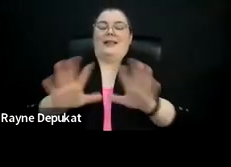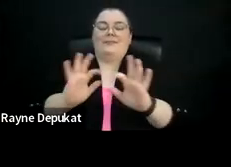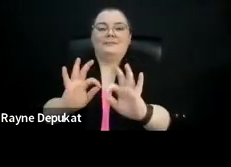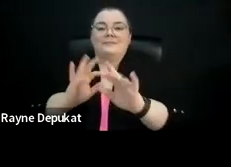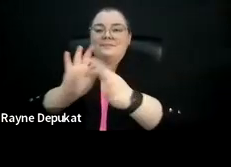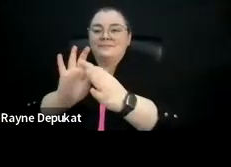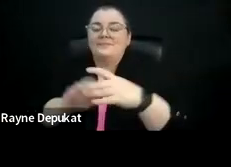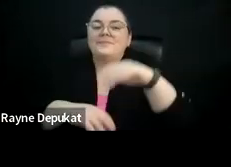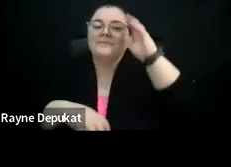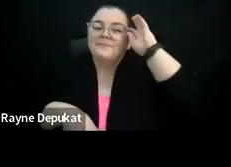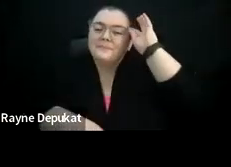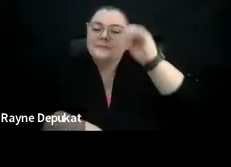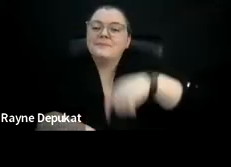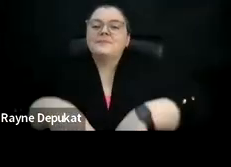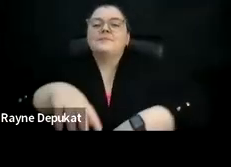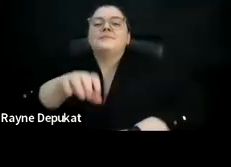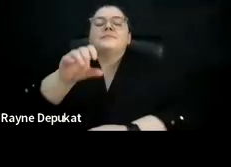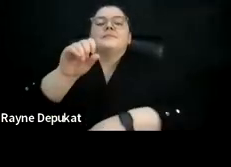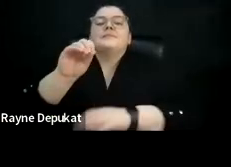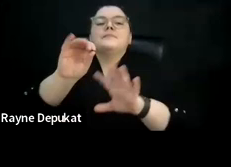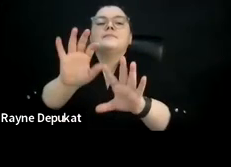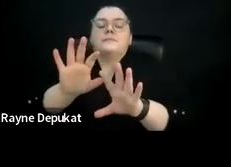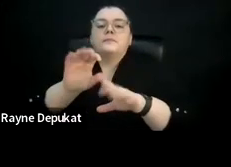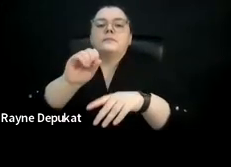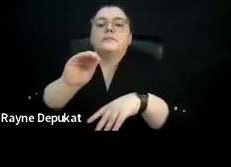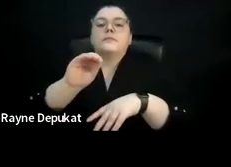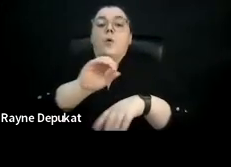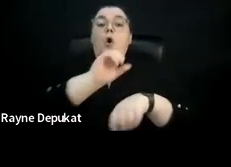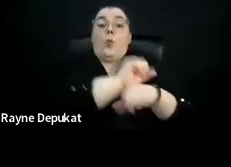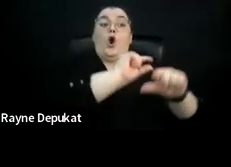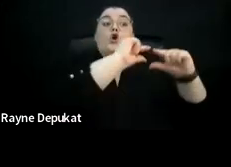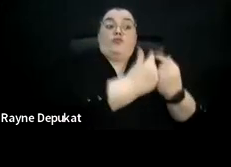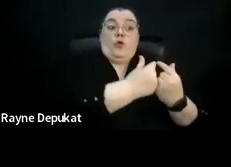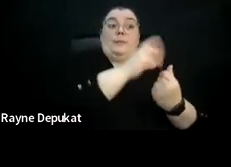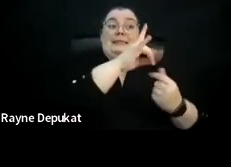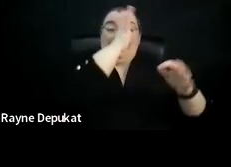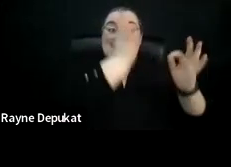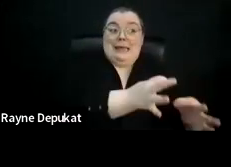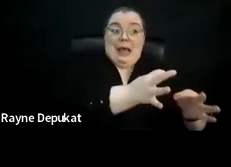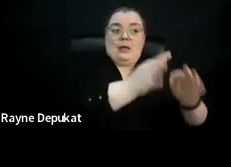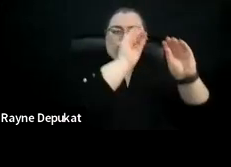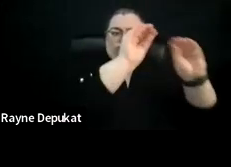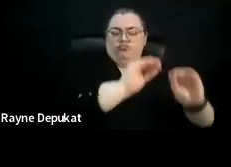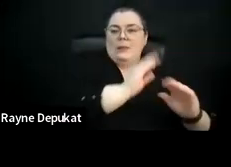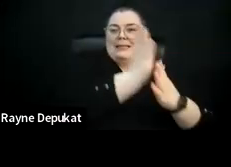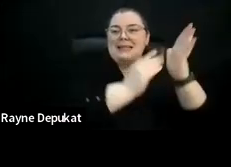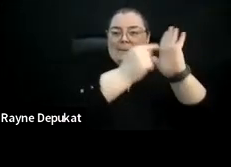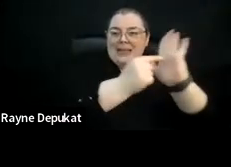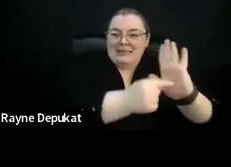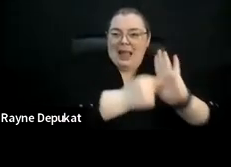Okay, I can change the view so I can see the interpreter now. I feel like I'm a little bit more present in the meeting. So there's the work group, then they had